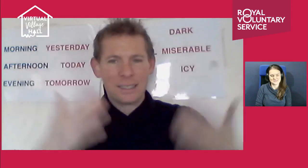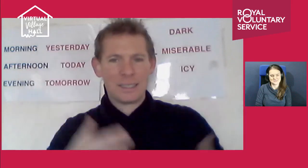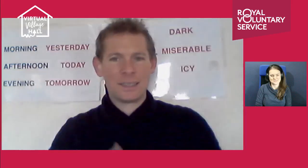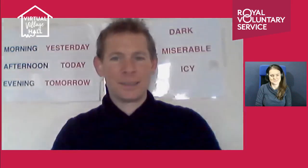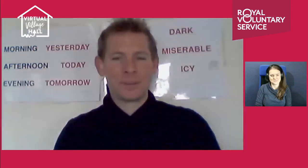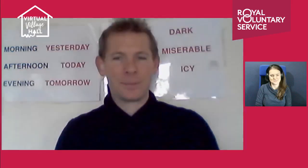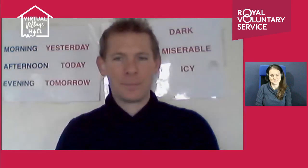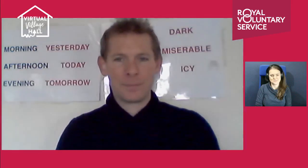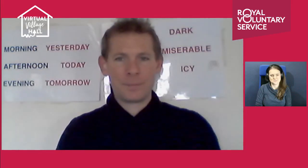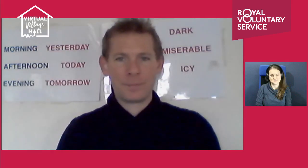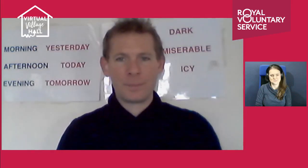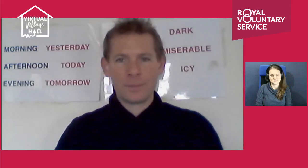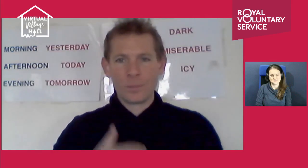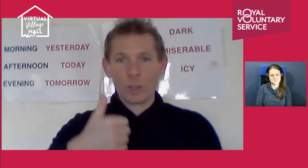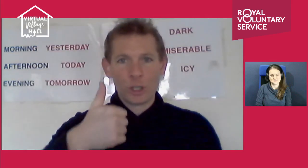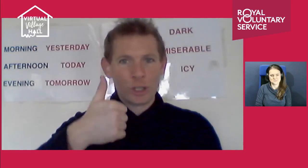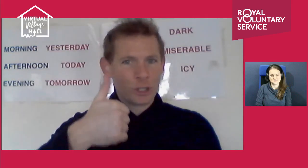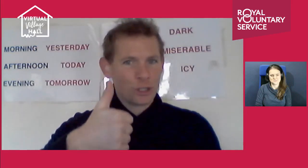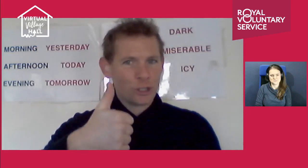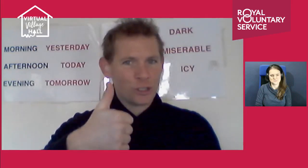Day.